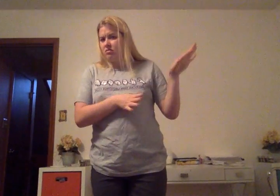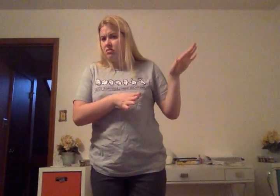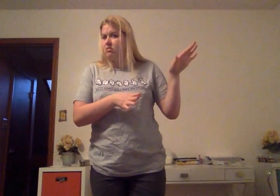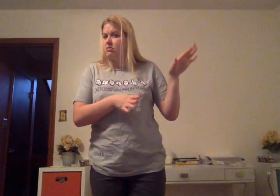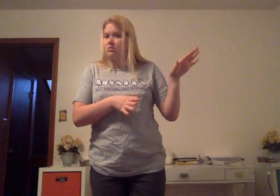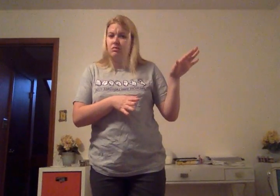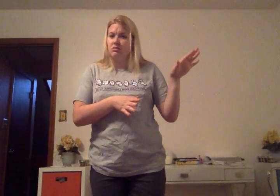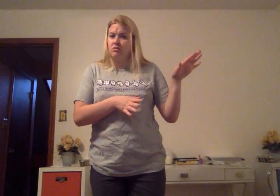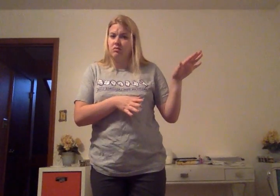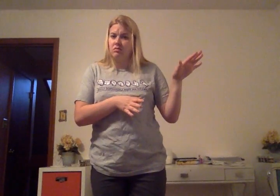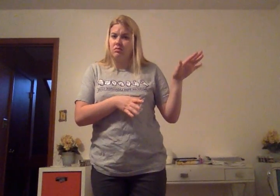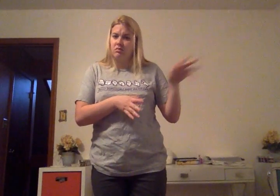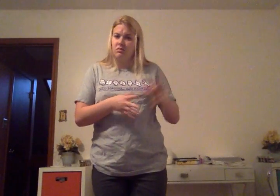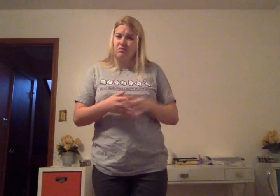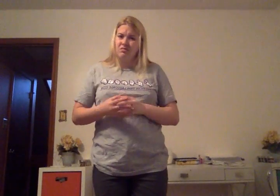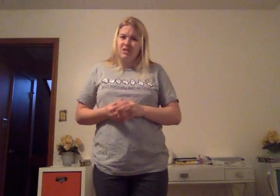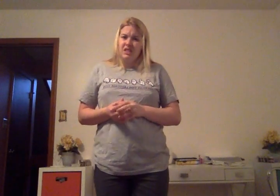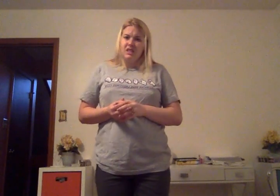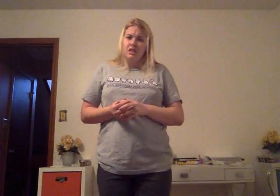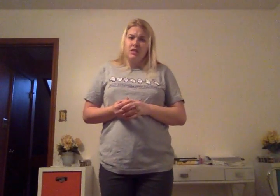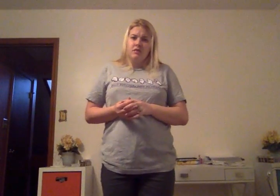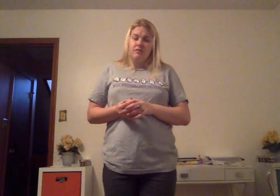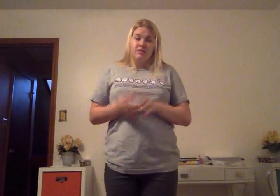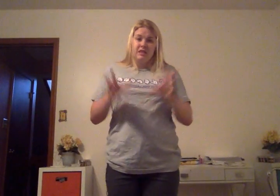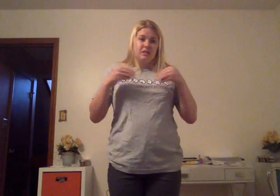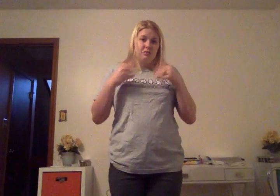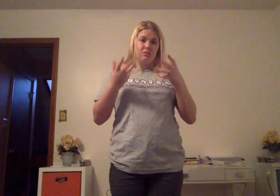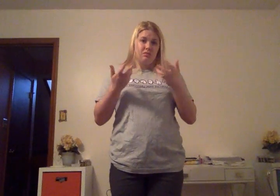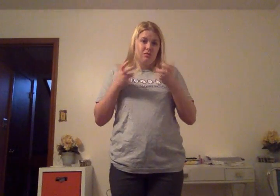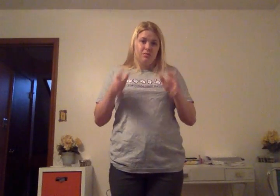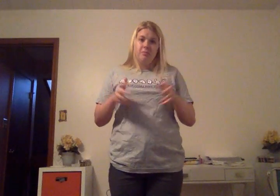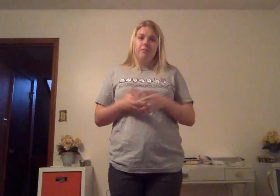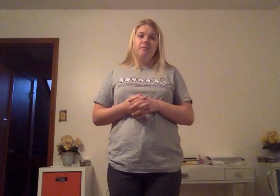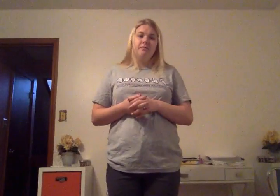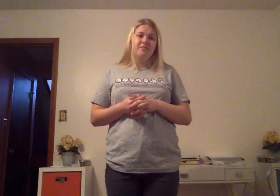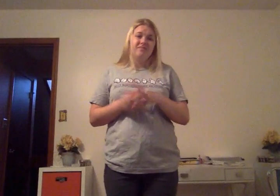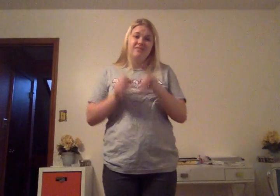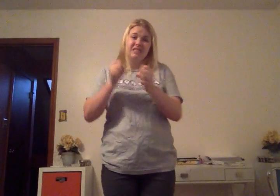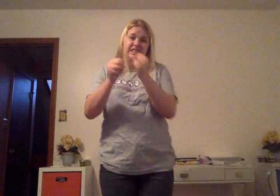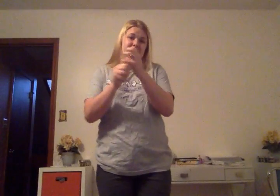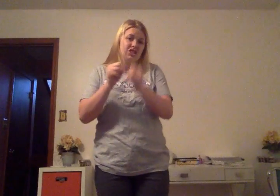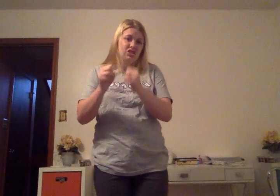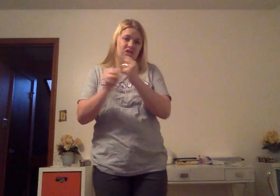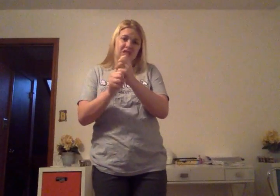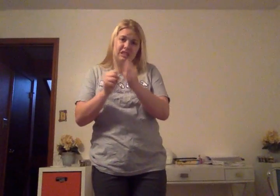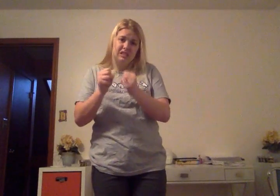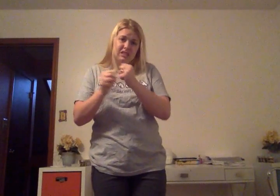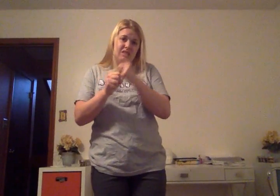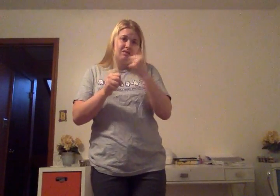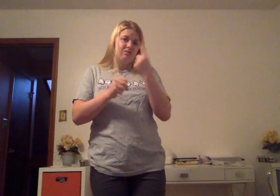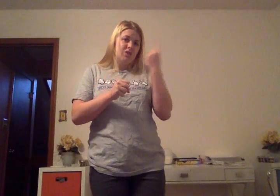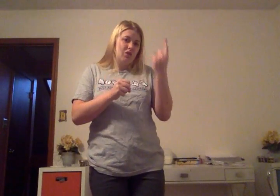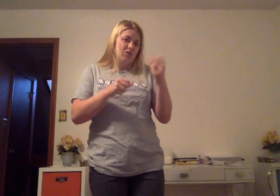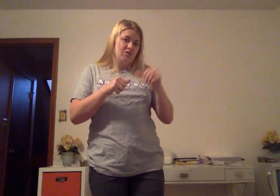that maybe I really wanted to accept. For years, Selena Gomez rarely stopped. The pop star making new